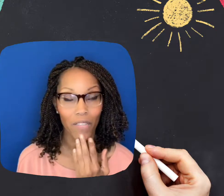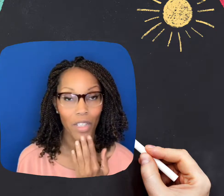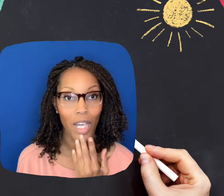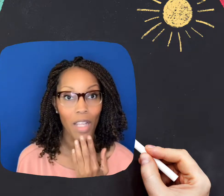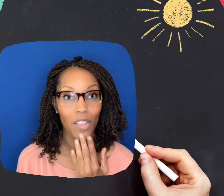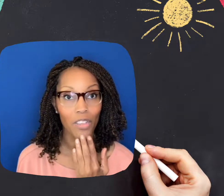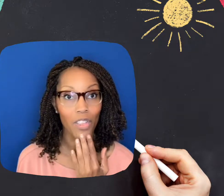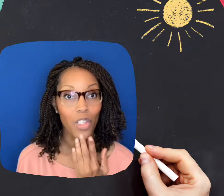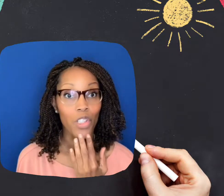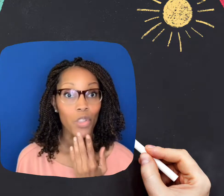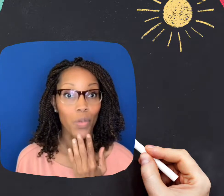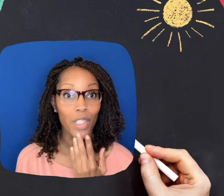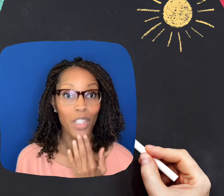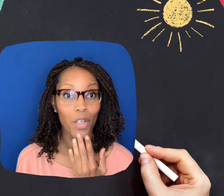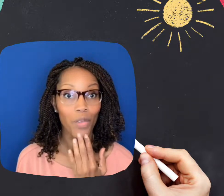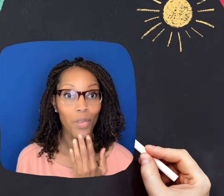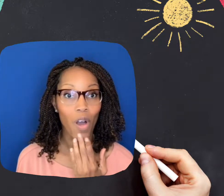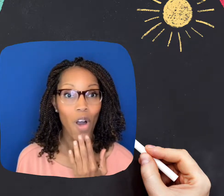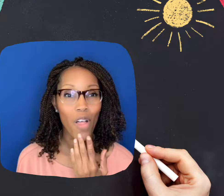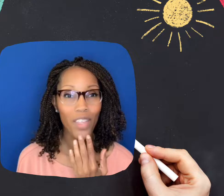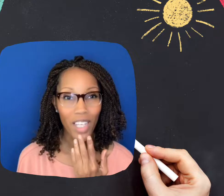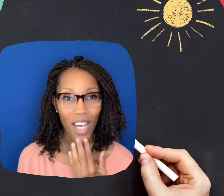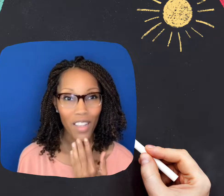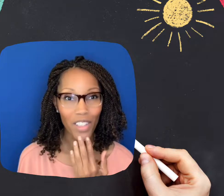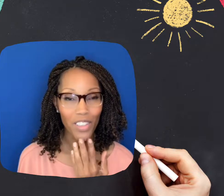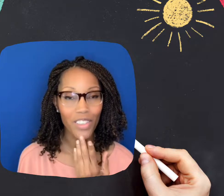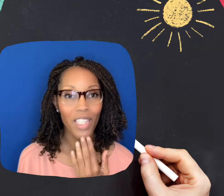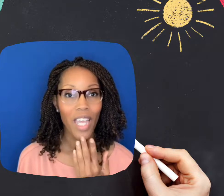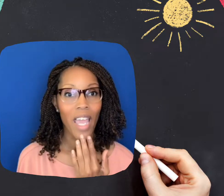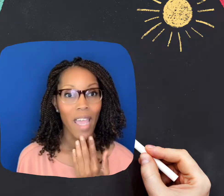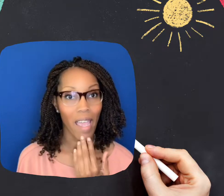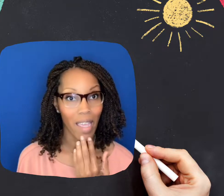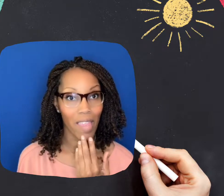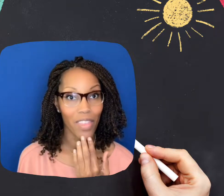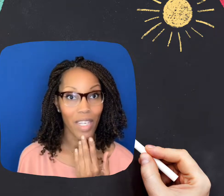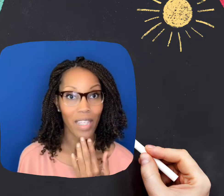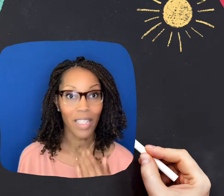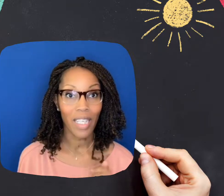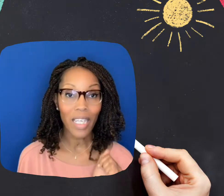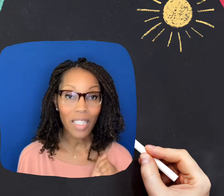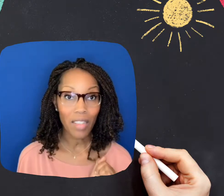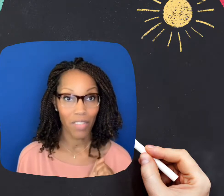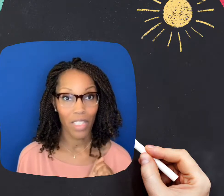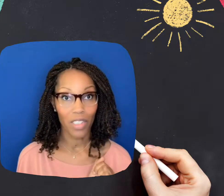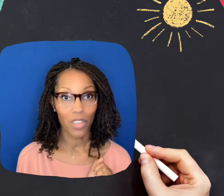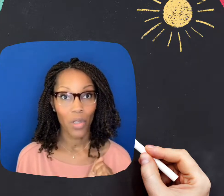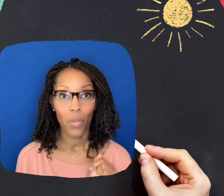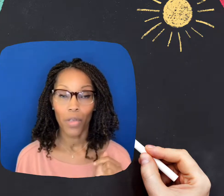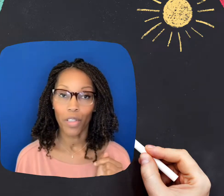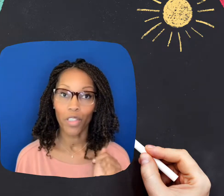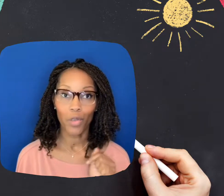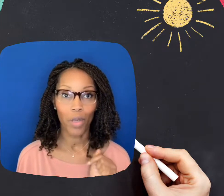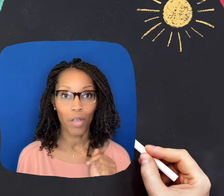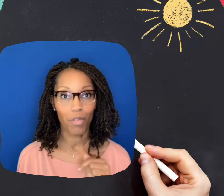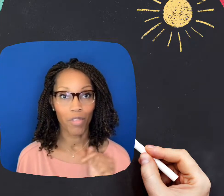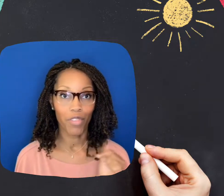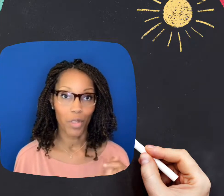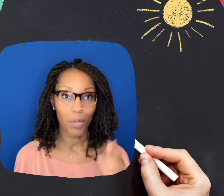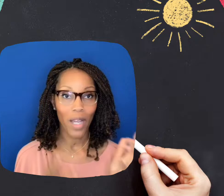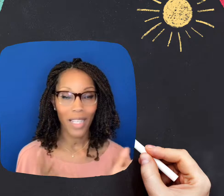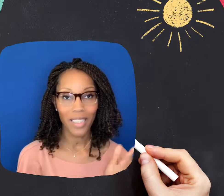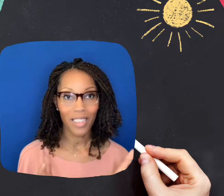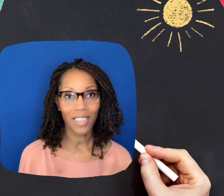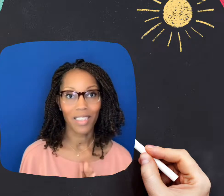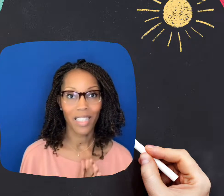the sign for colors. So we're going to go through all the colors, and then at the end of this, we're going to do a